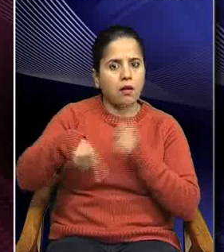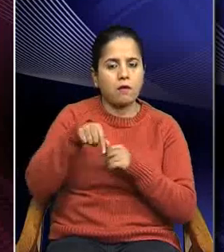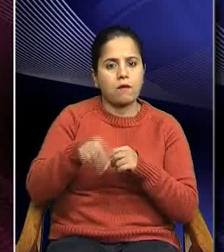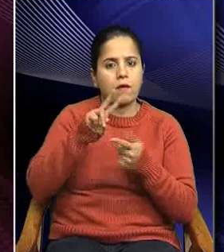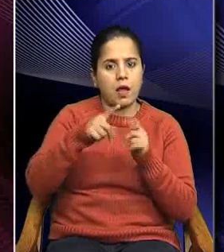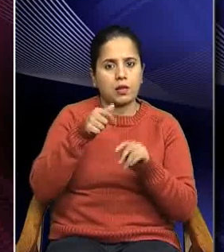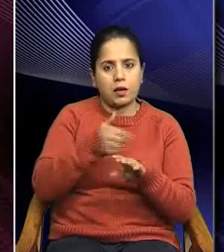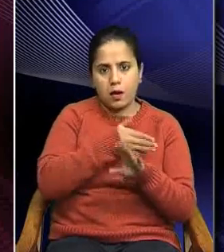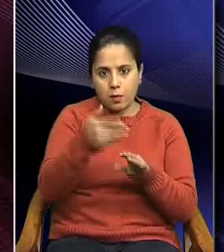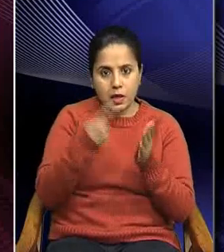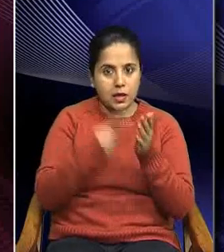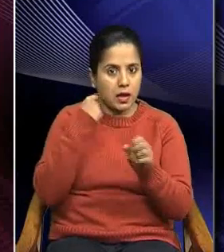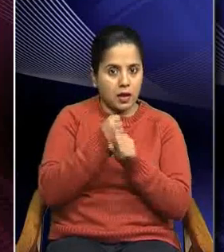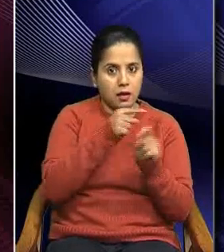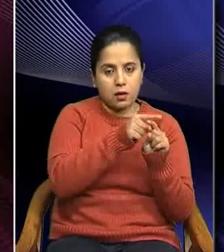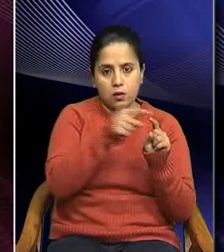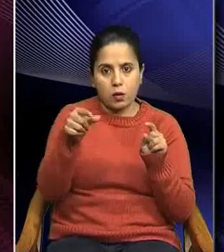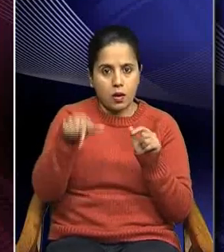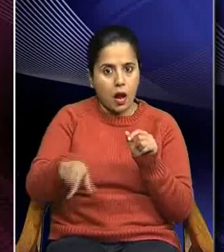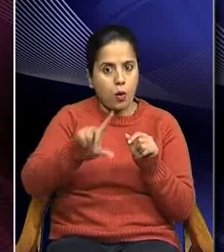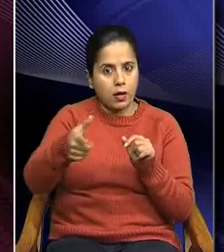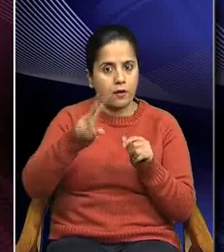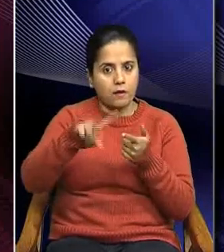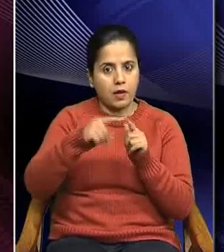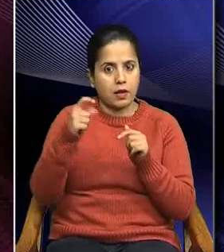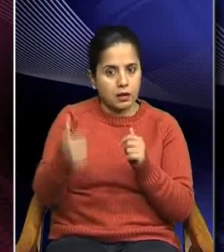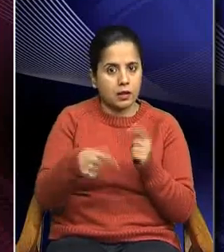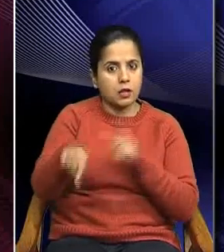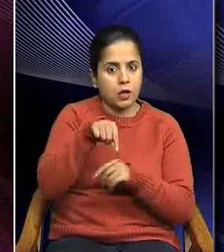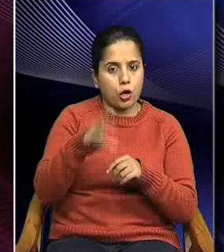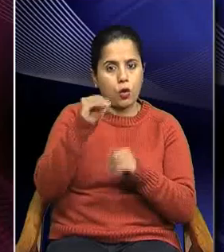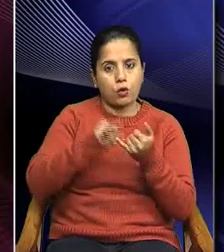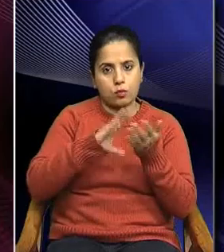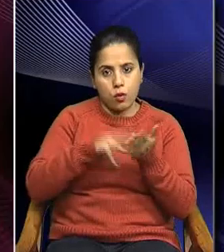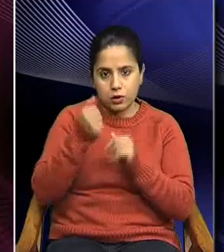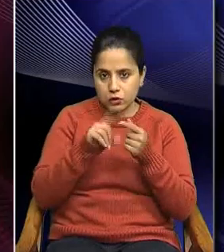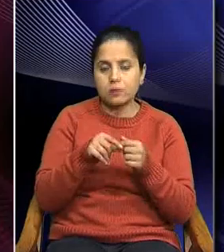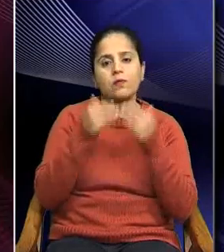from Rig Veda to later Vedic cosmogonies. Thank you.